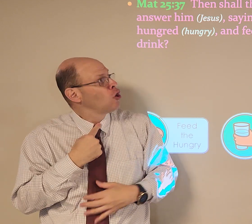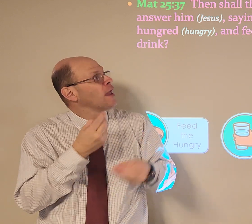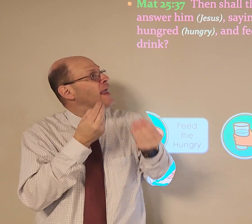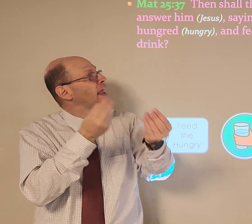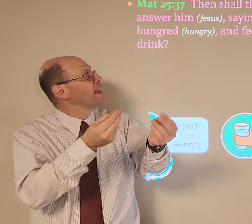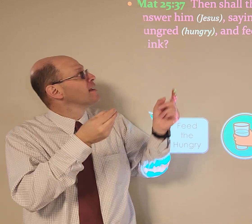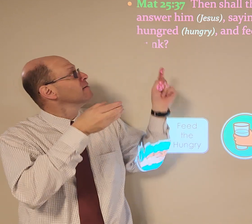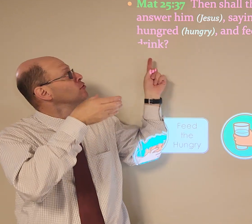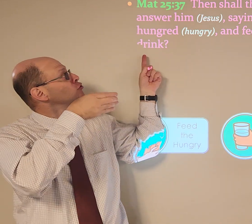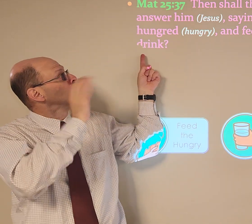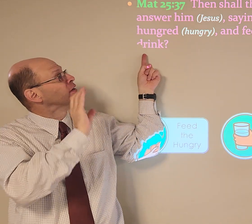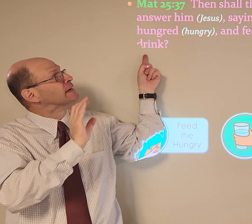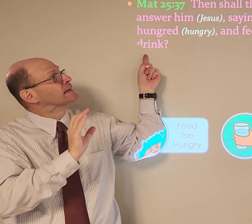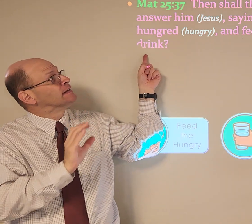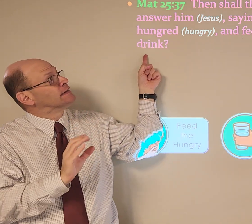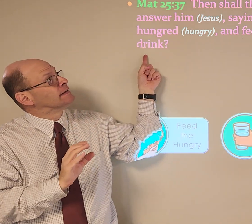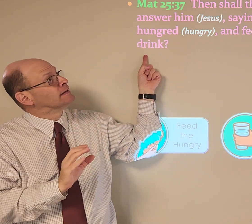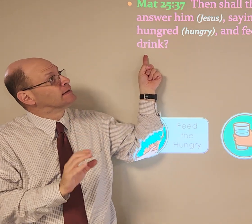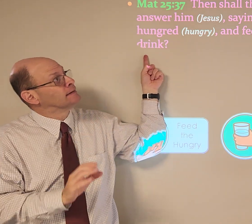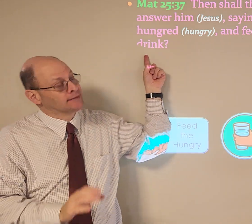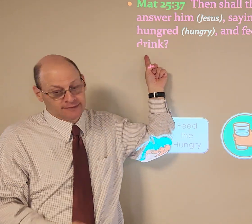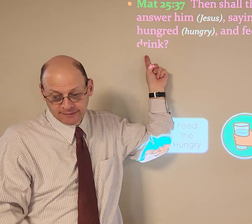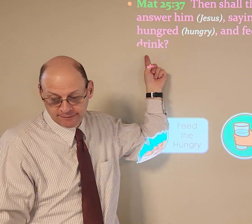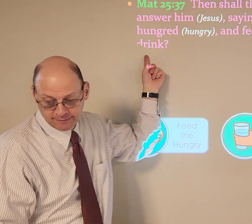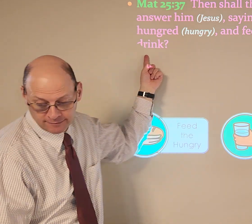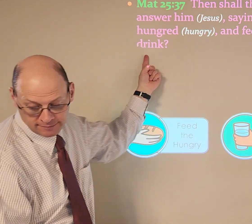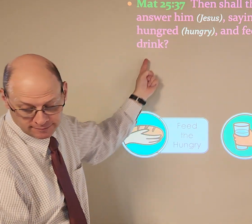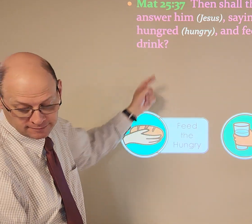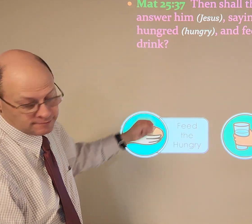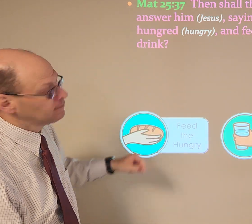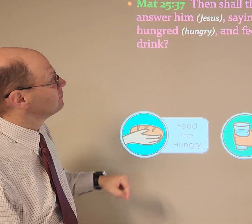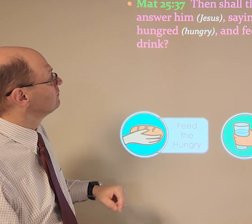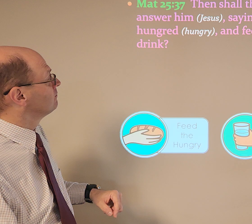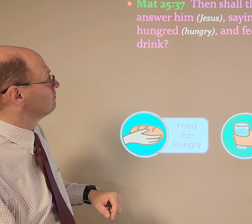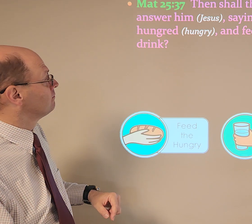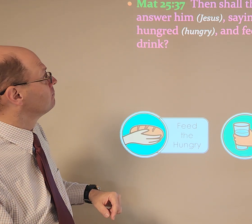and fed thee, or thirsty and gave thee drink?